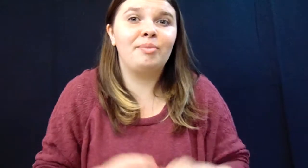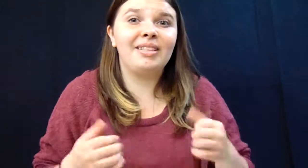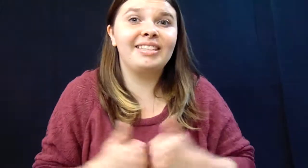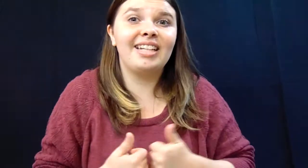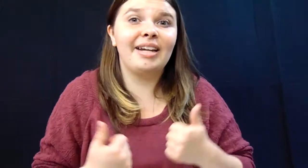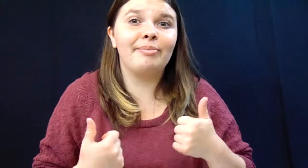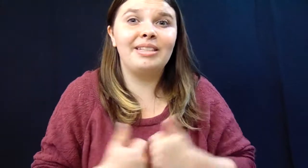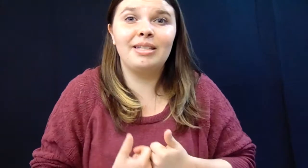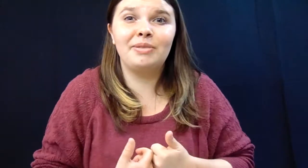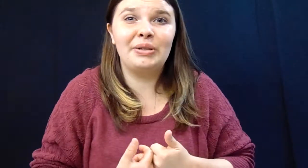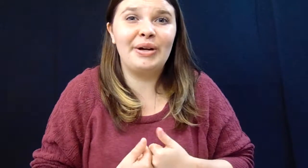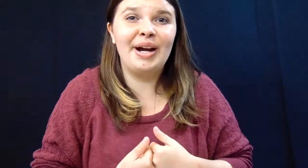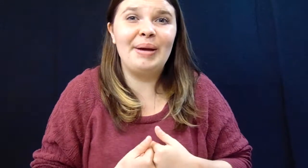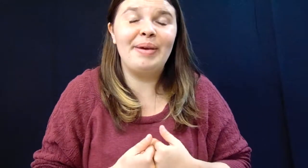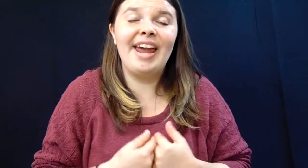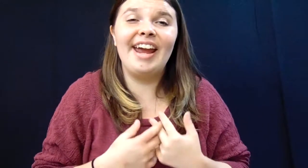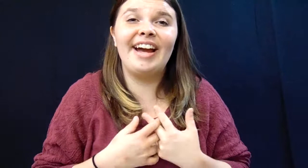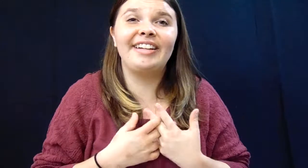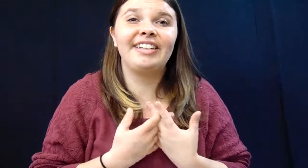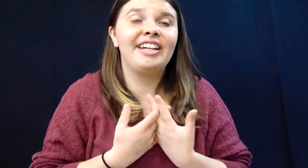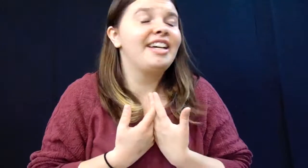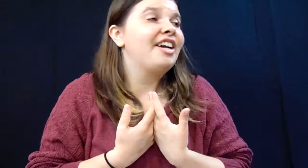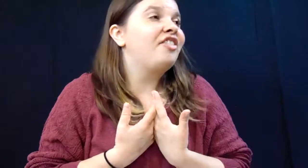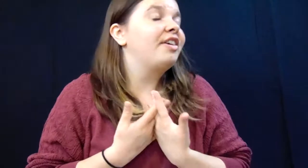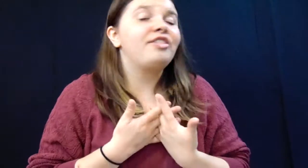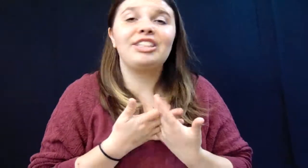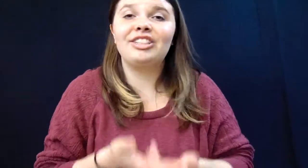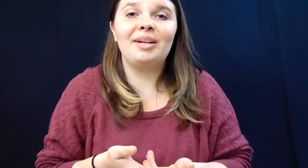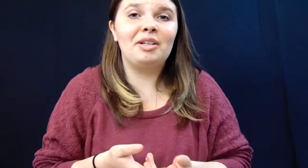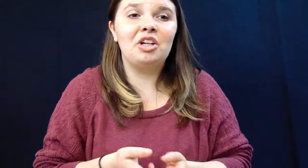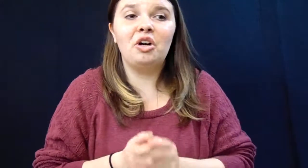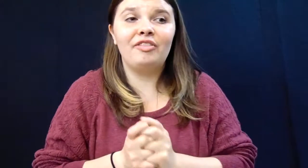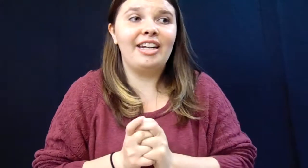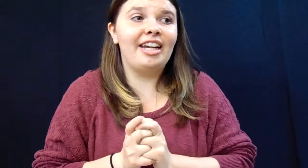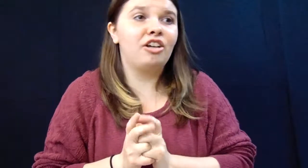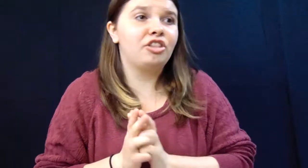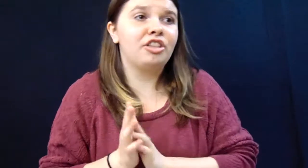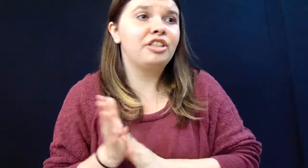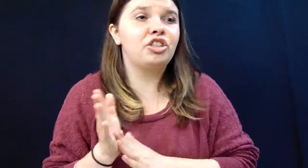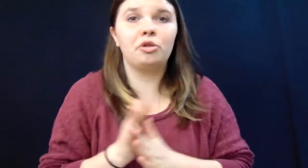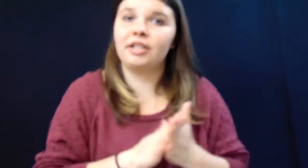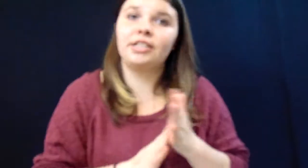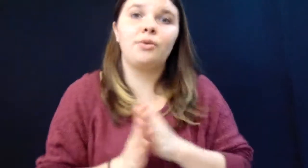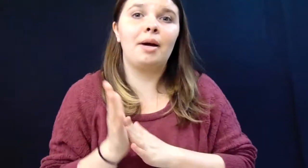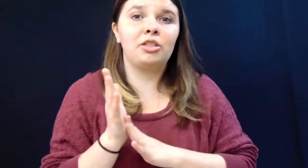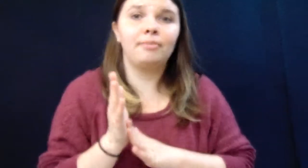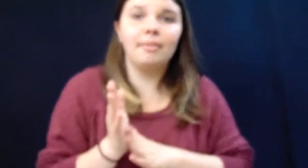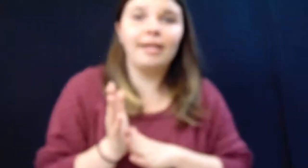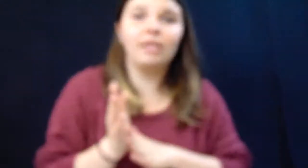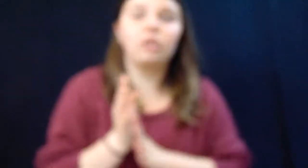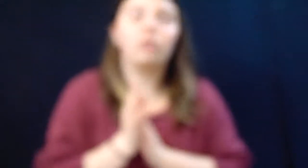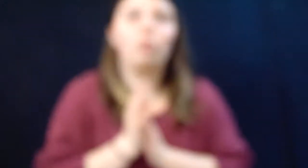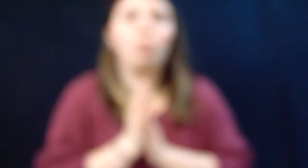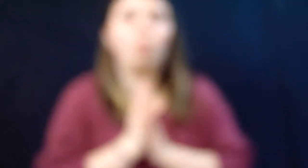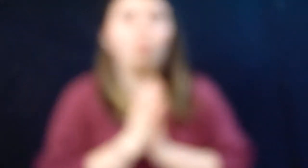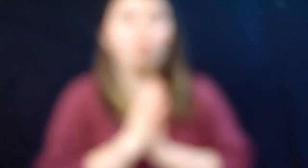please like please subscribe and feel free to let me know of any other stories you want me to make or